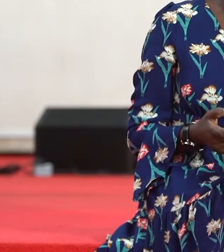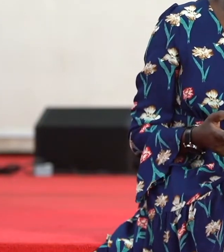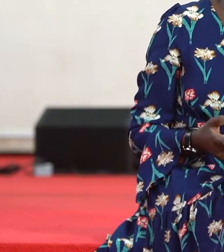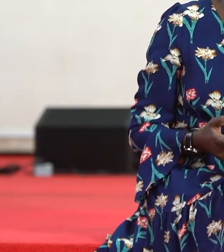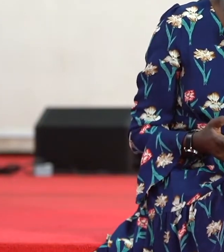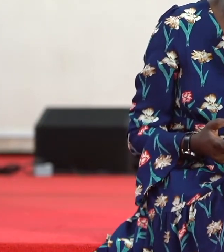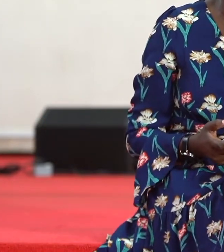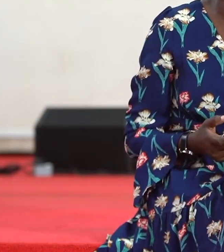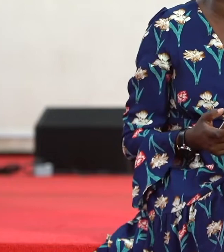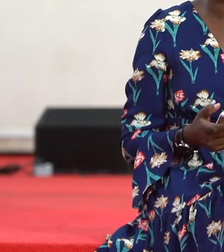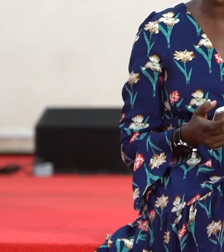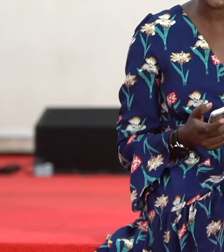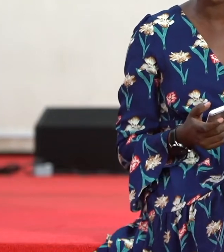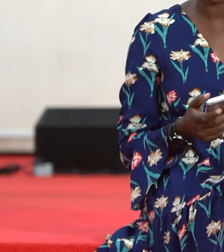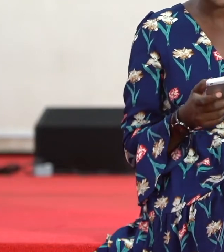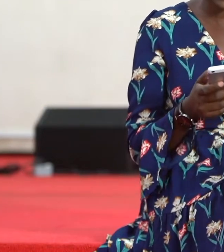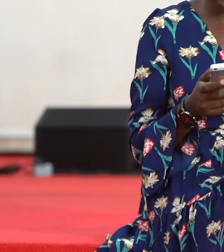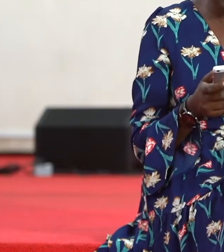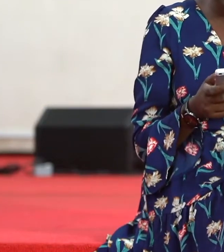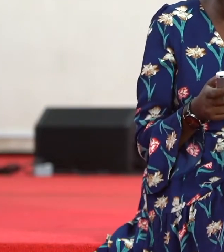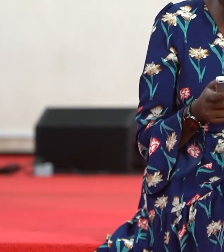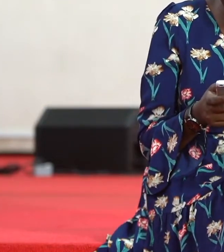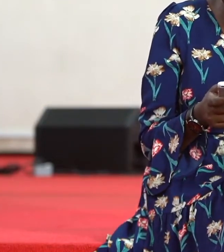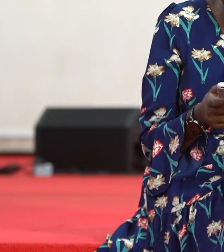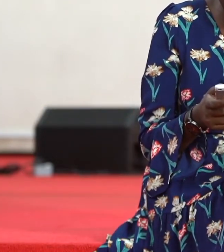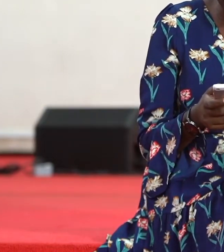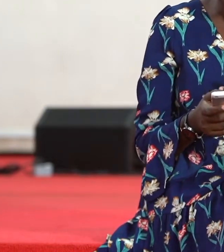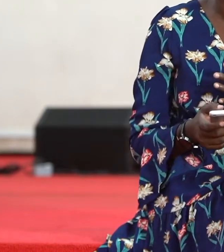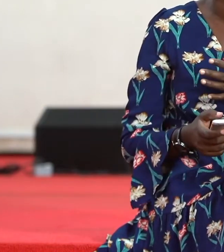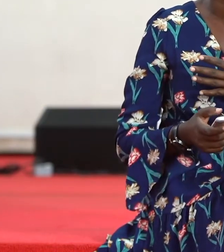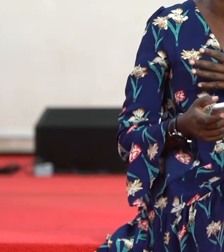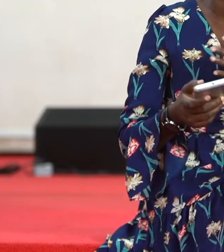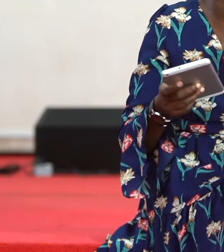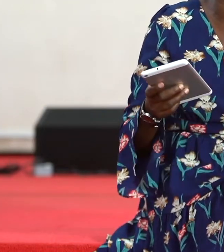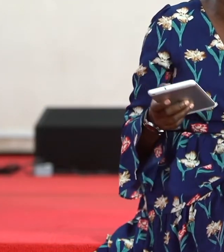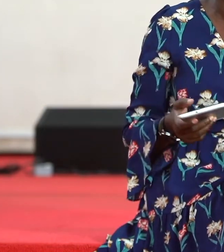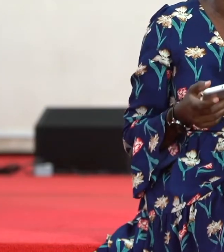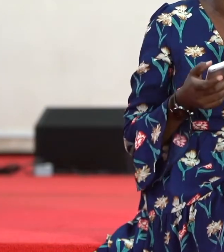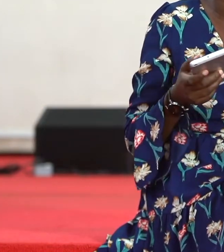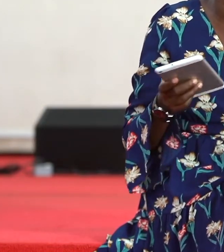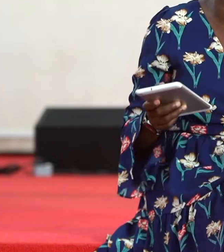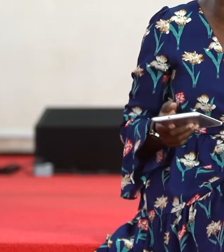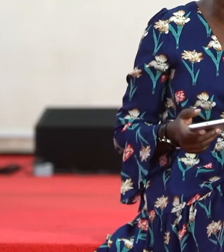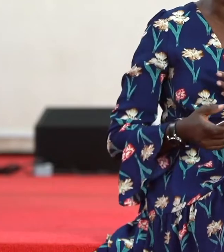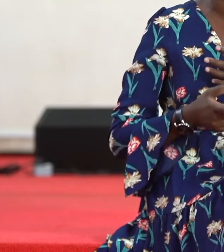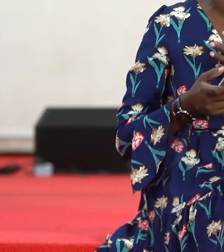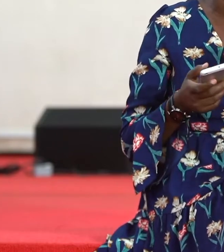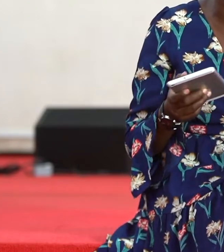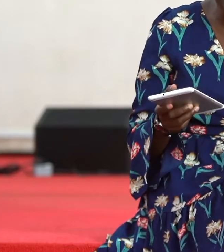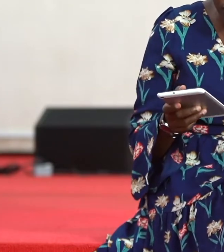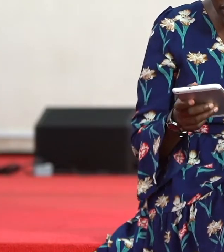this book, this passage that we have just read, that is Ephesians chapter 1, it is filled with valuable,